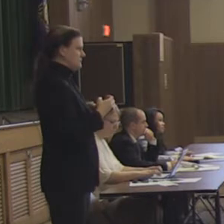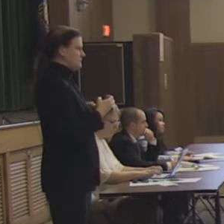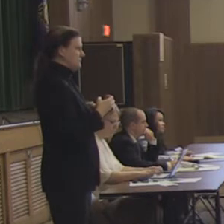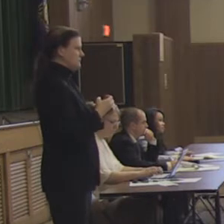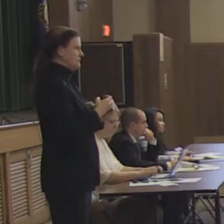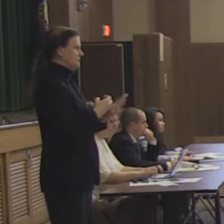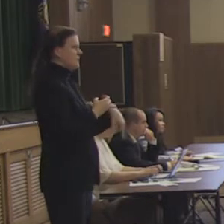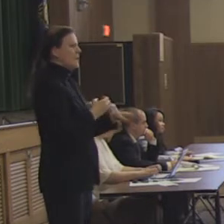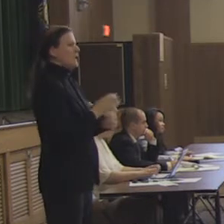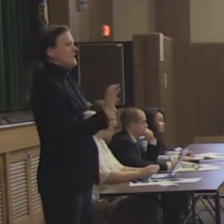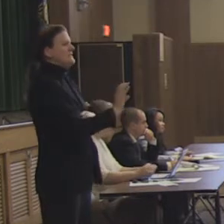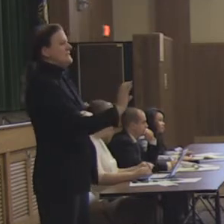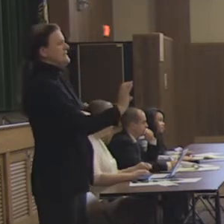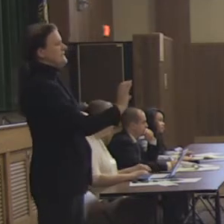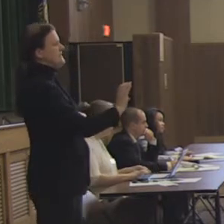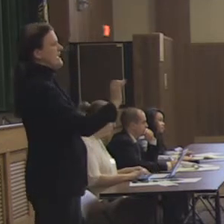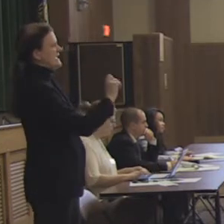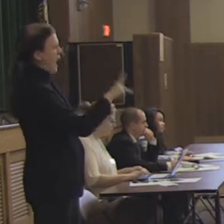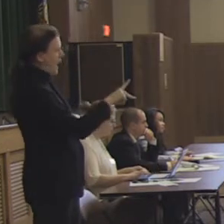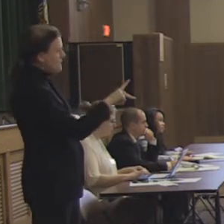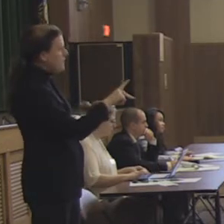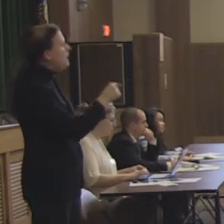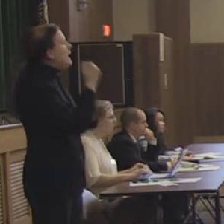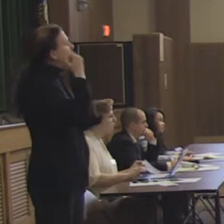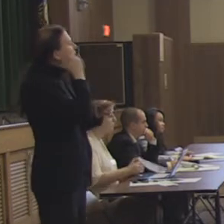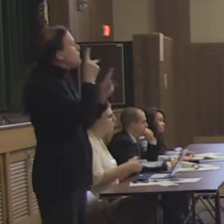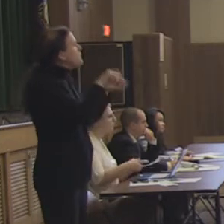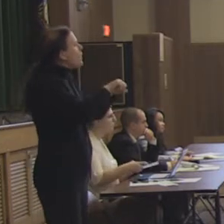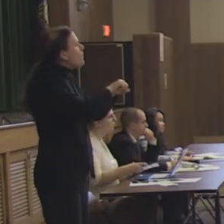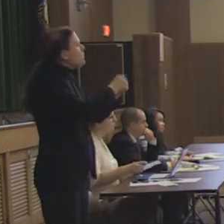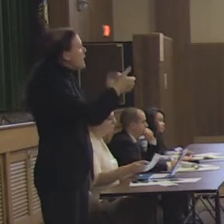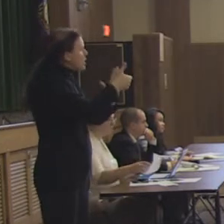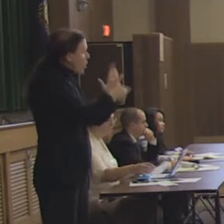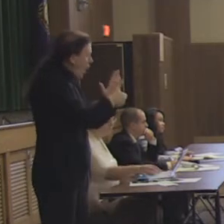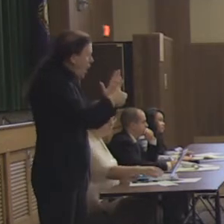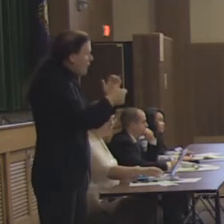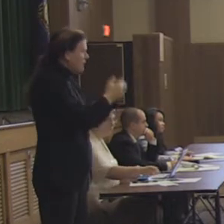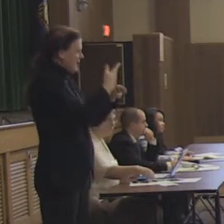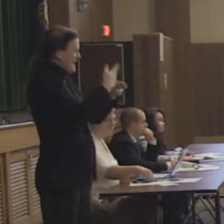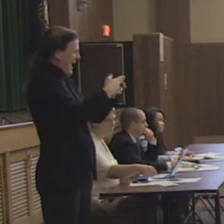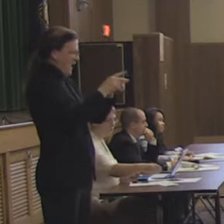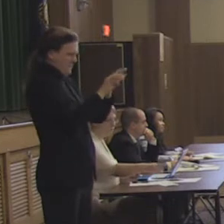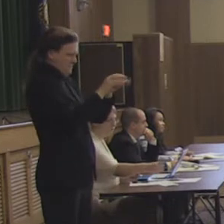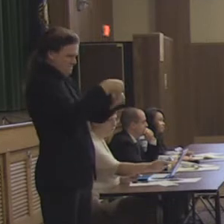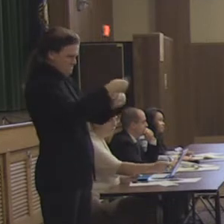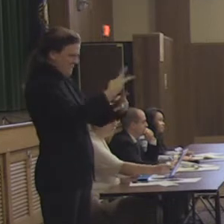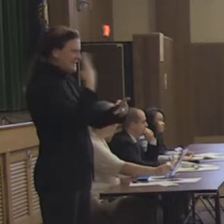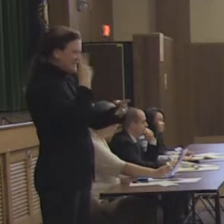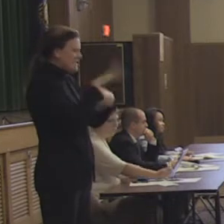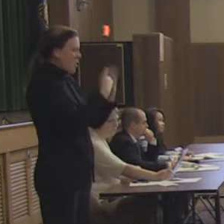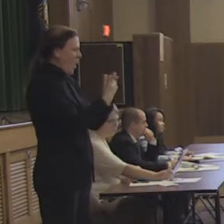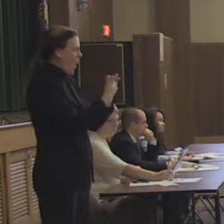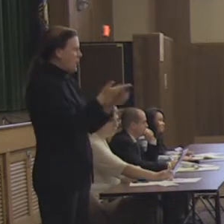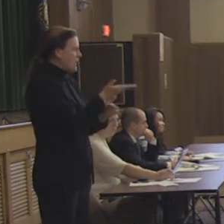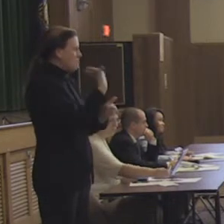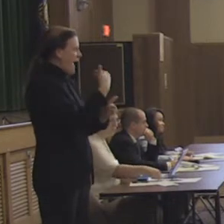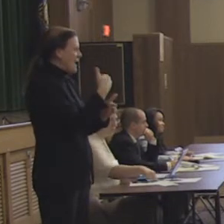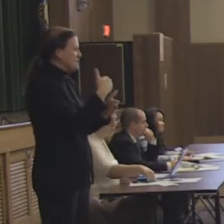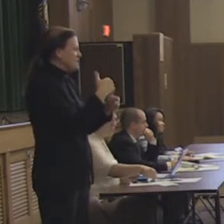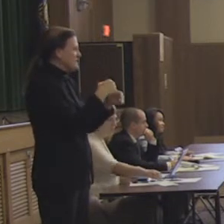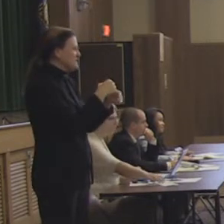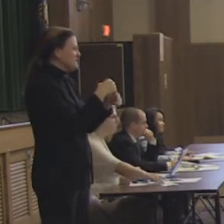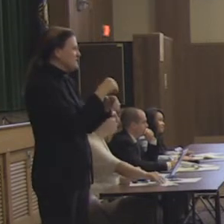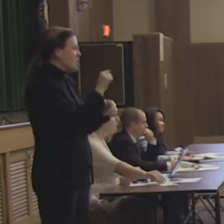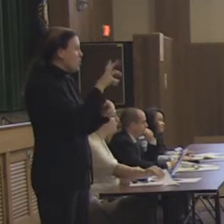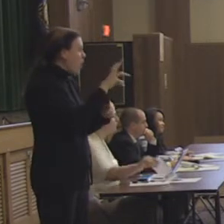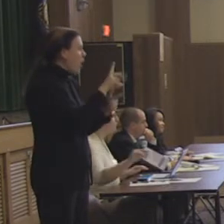encouraging you and your board to try to bring this. I have some information of more detail, and maybe we can have a coffee and talk